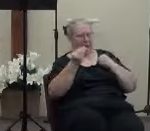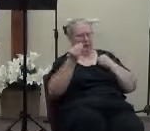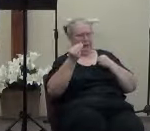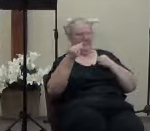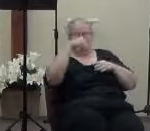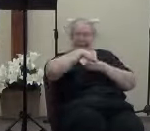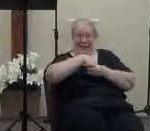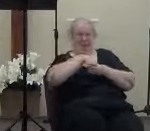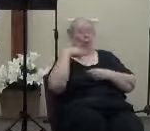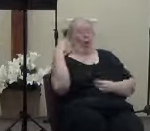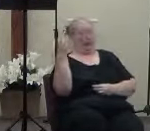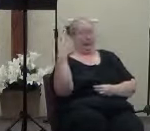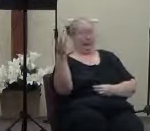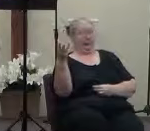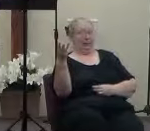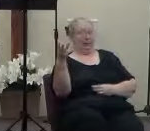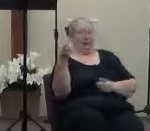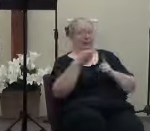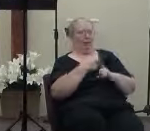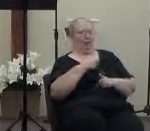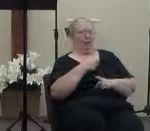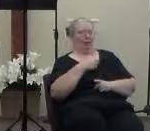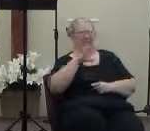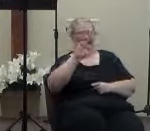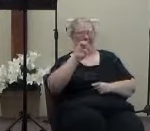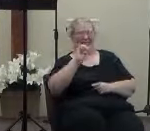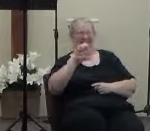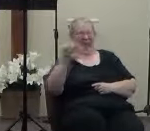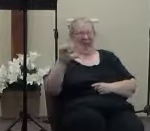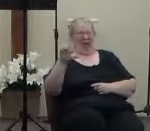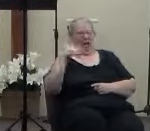Washington from a goofy cell phone?